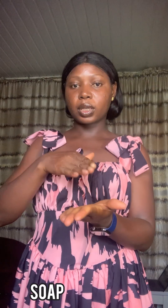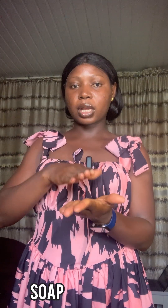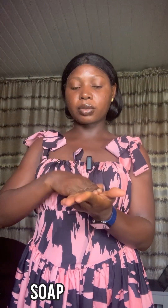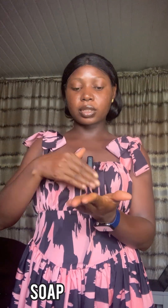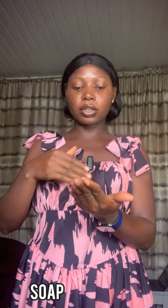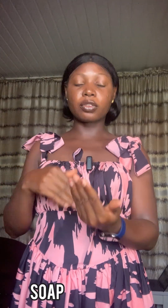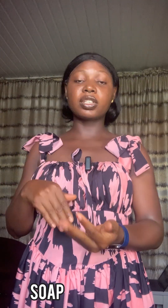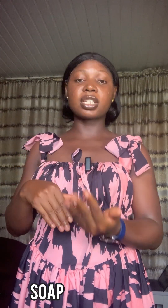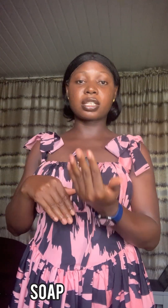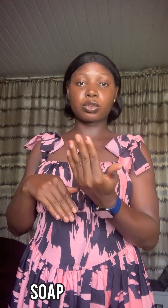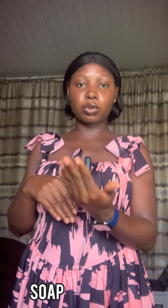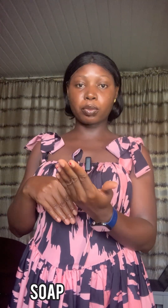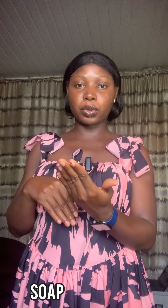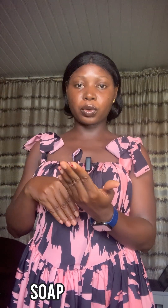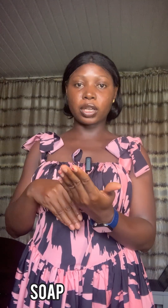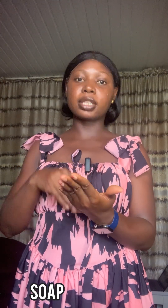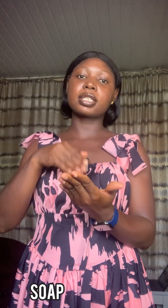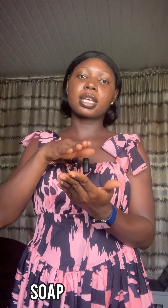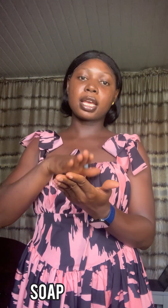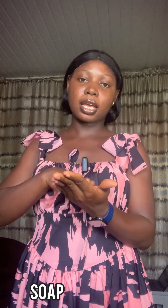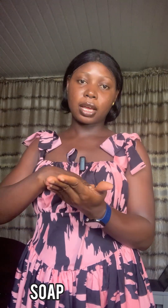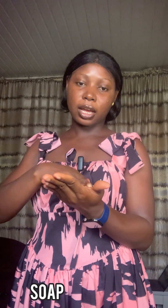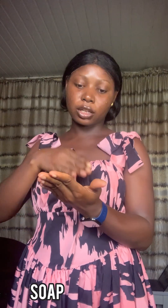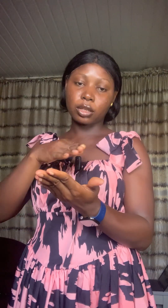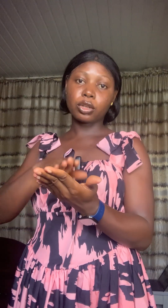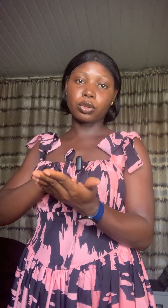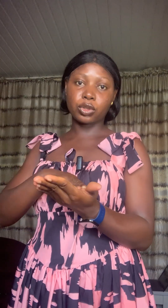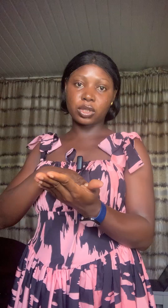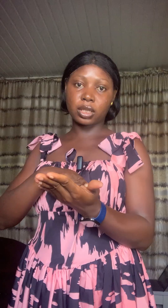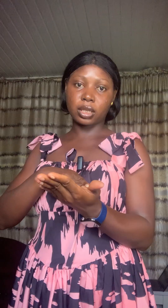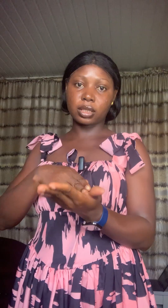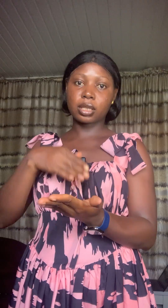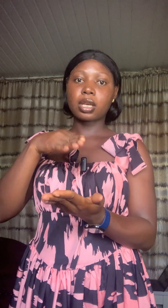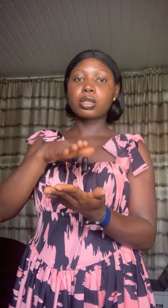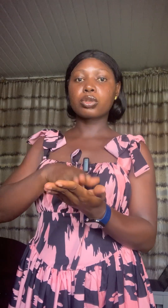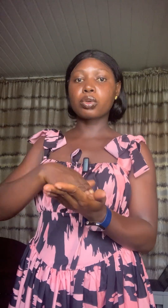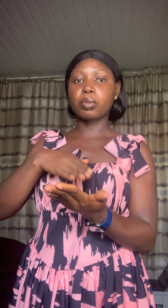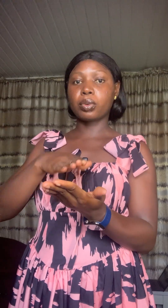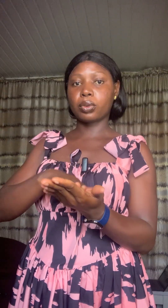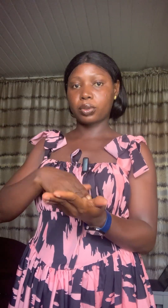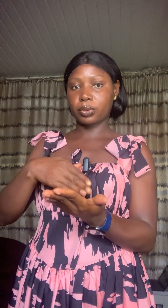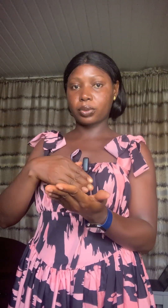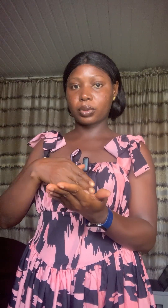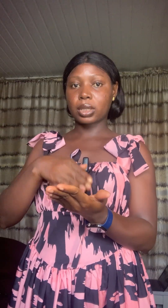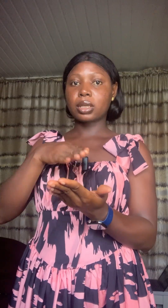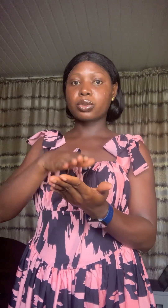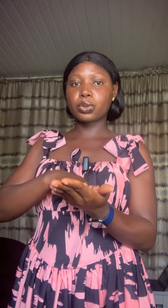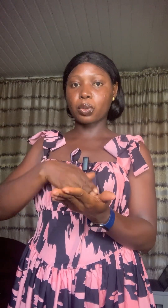Now think of this as a soap in your hands and you're using it. Soap.